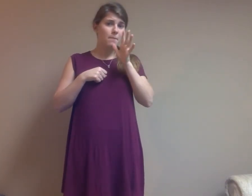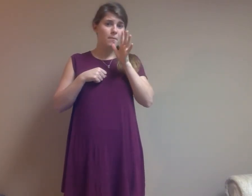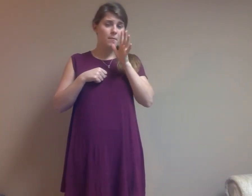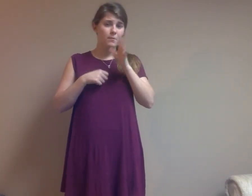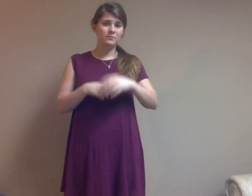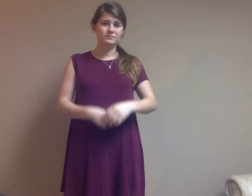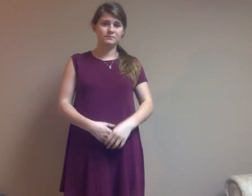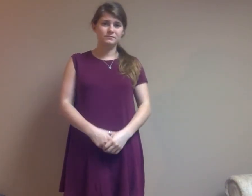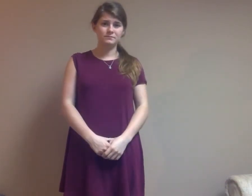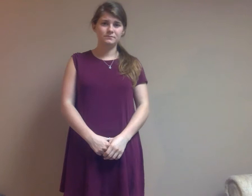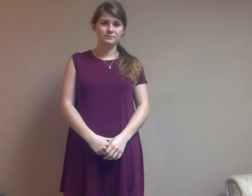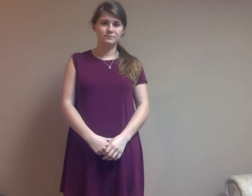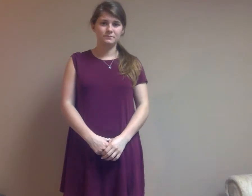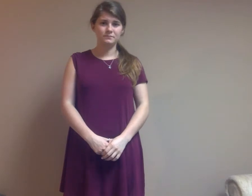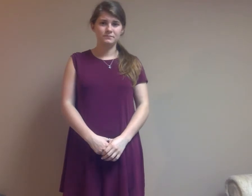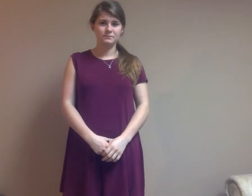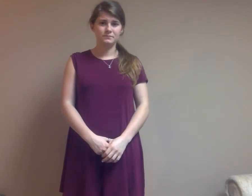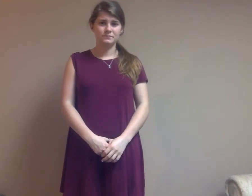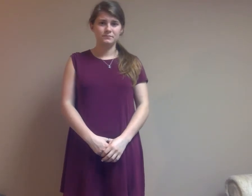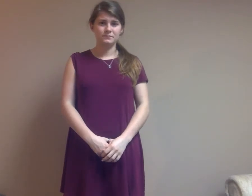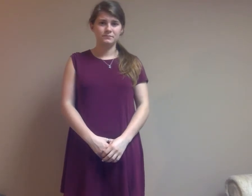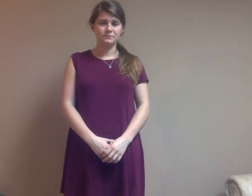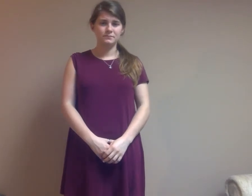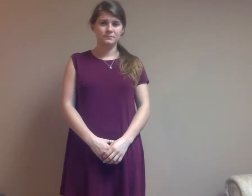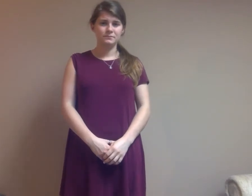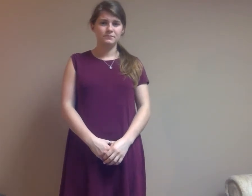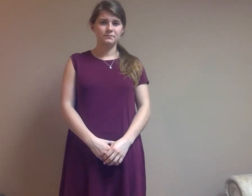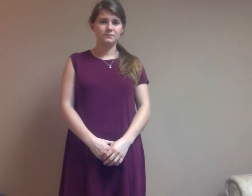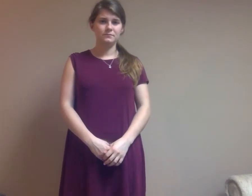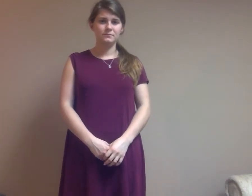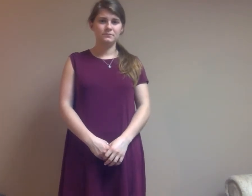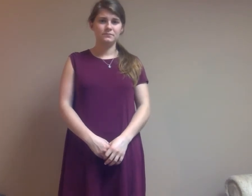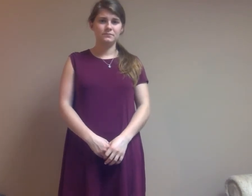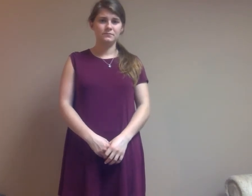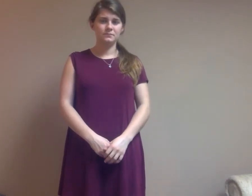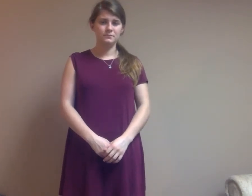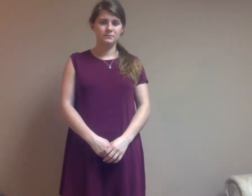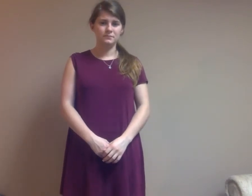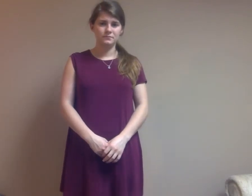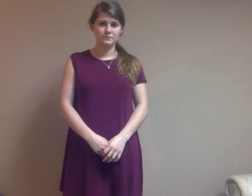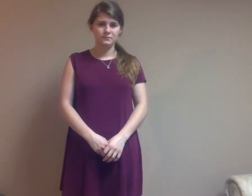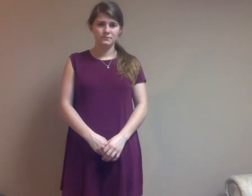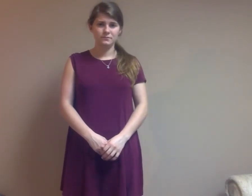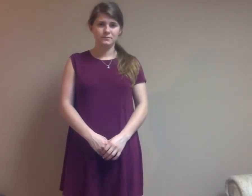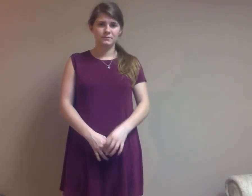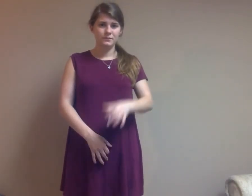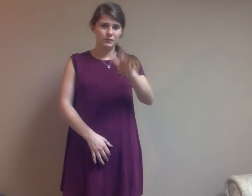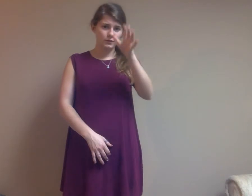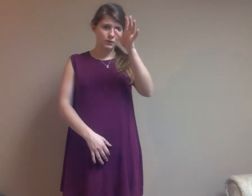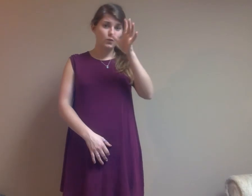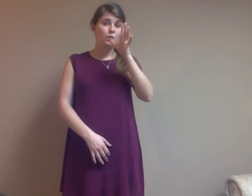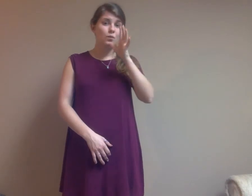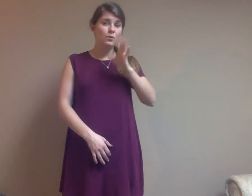Fraser was explaining how upset you are, and it's so difficult, isn't it? You know, and you and April are so close, and when